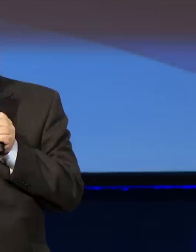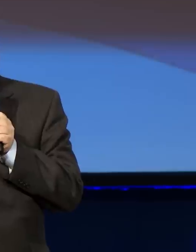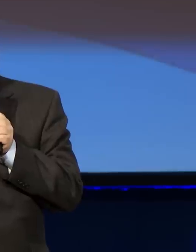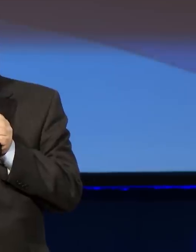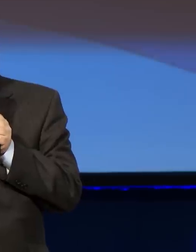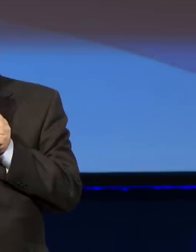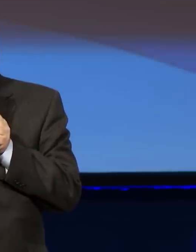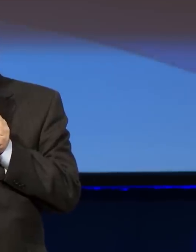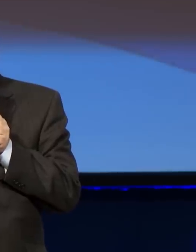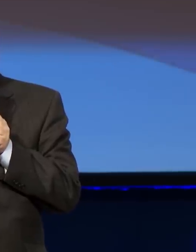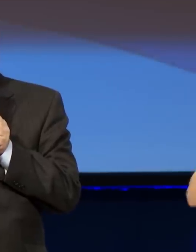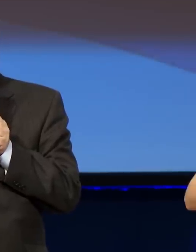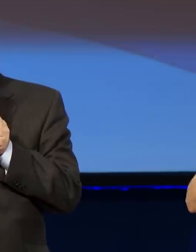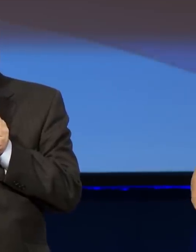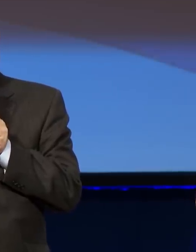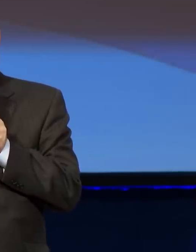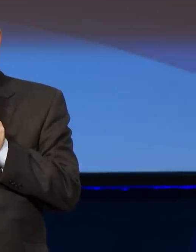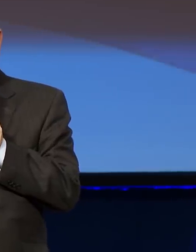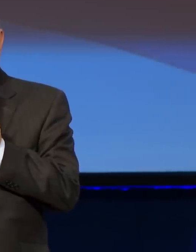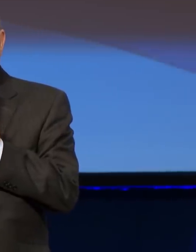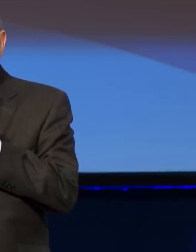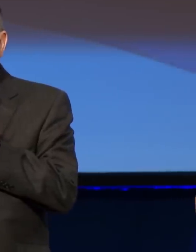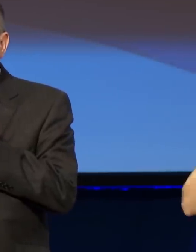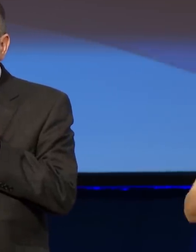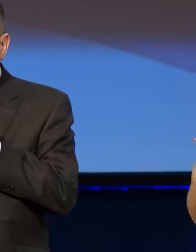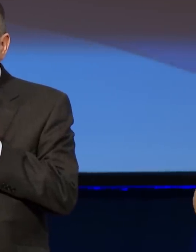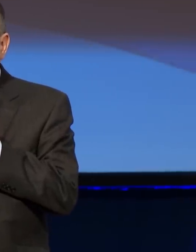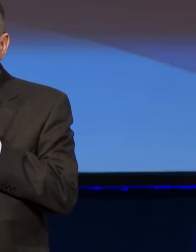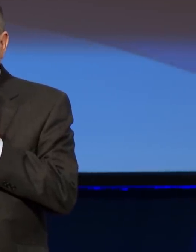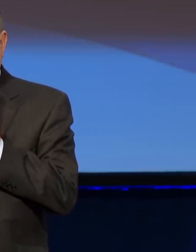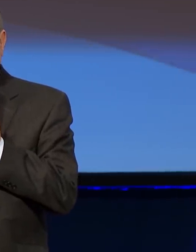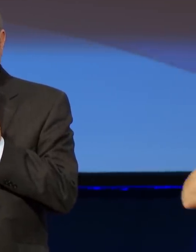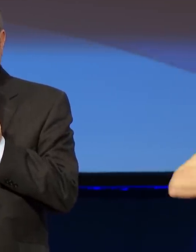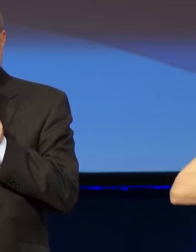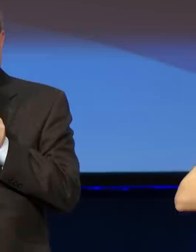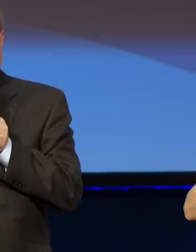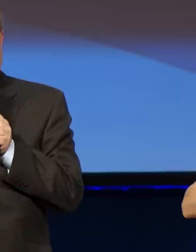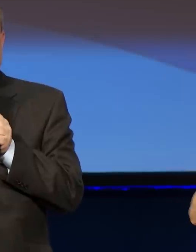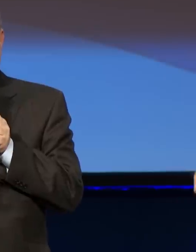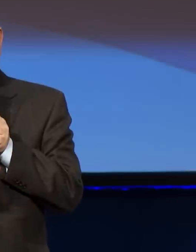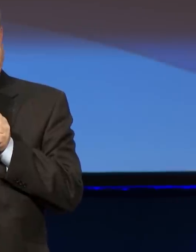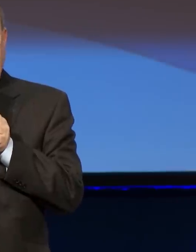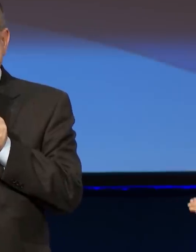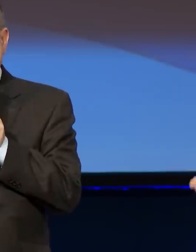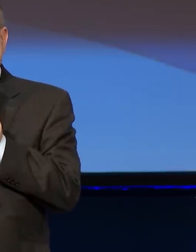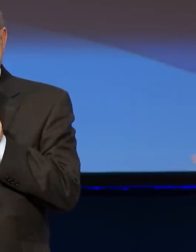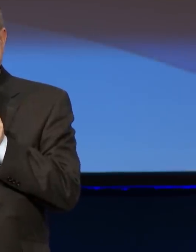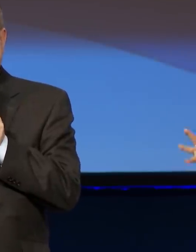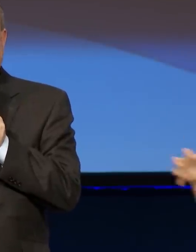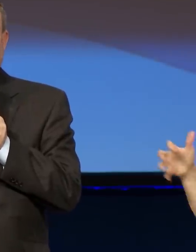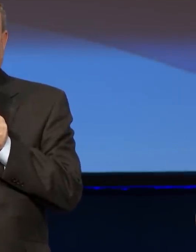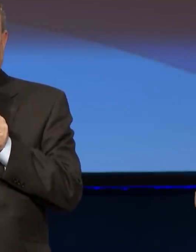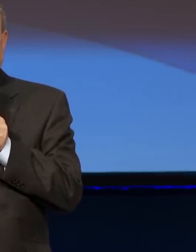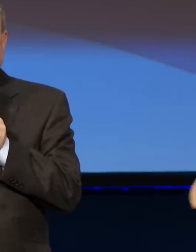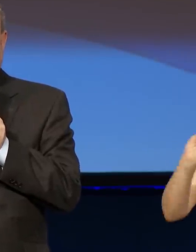to achieve since 1974, and that's to achieve relevance to a Westminster election. And listen, folks, nobody